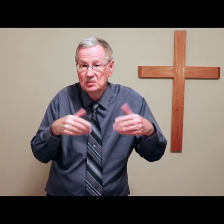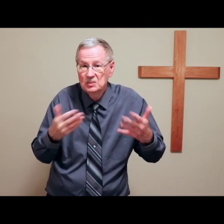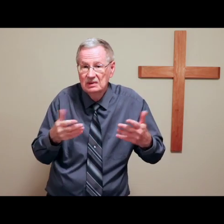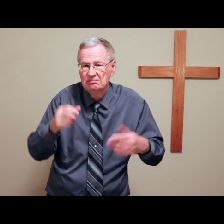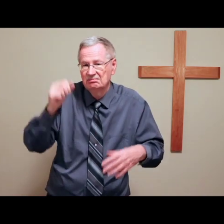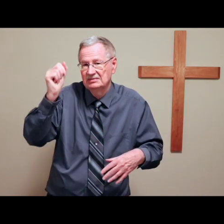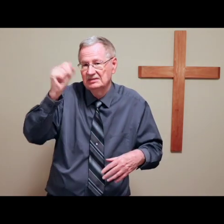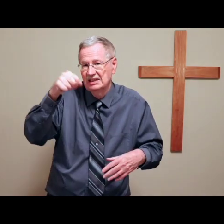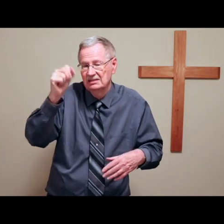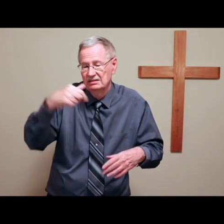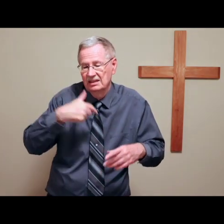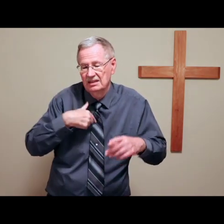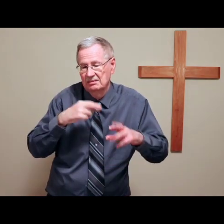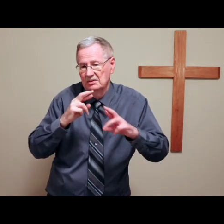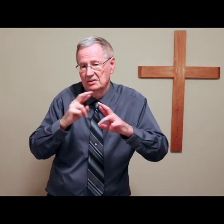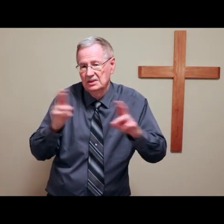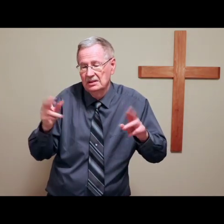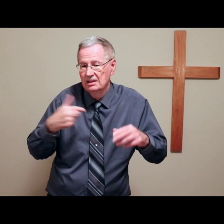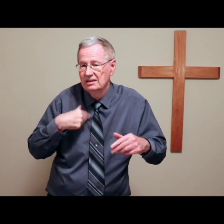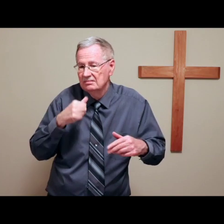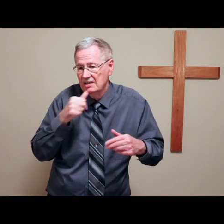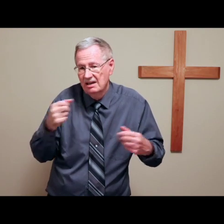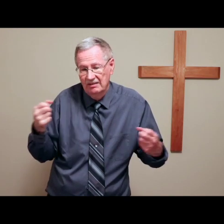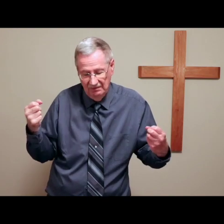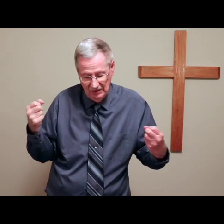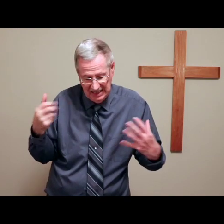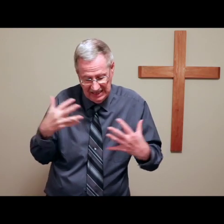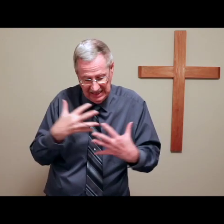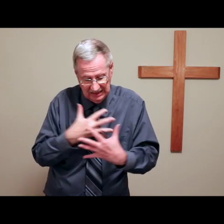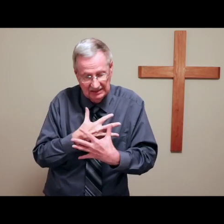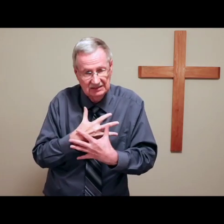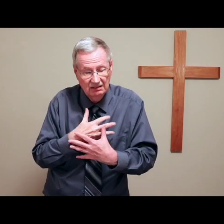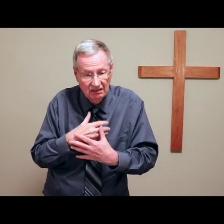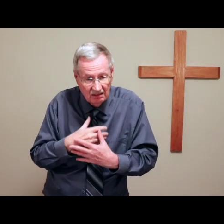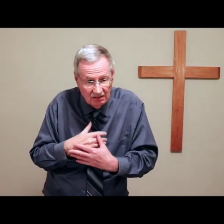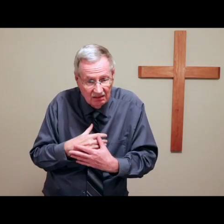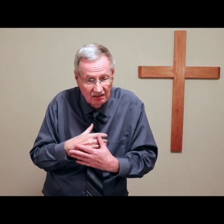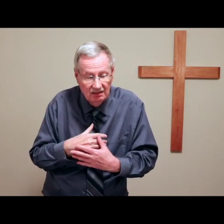And his answer was, "Yes, I'm ready. I'm not afraid."